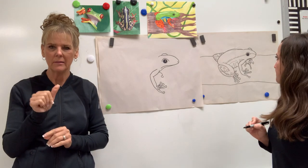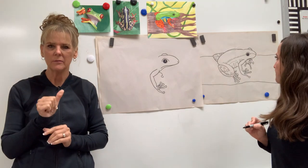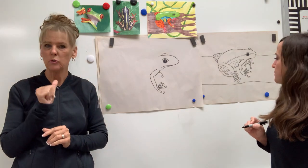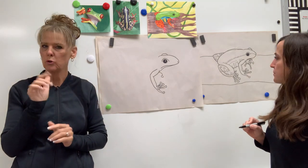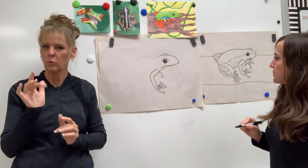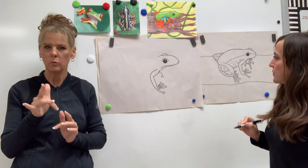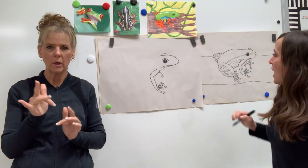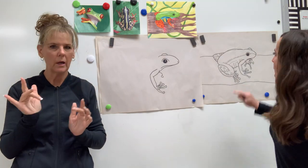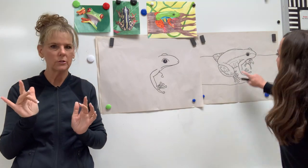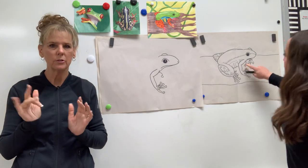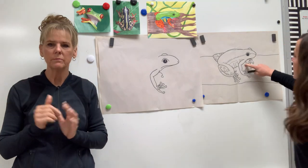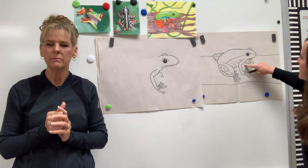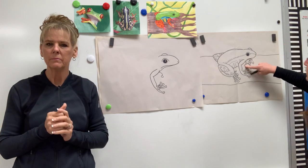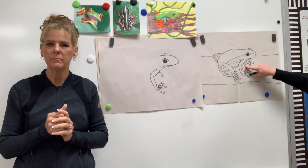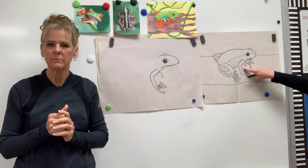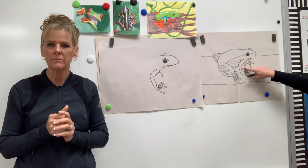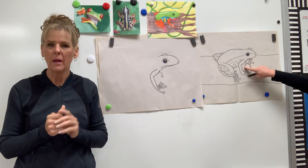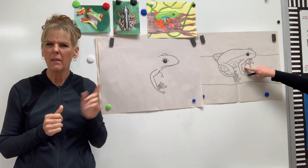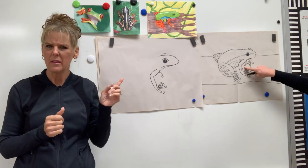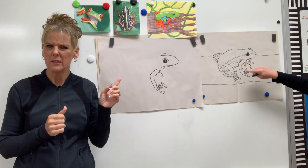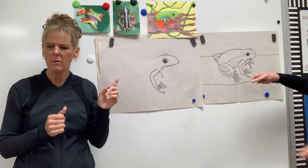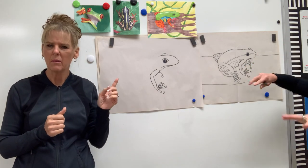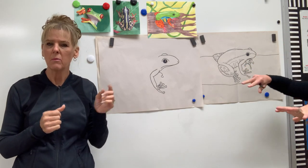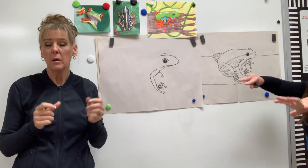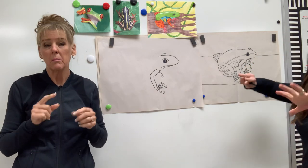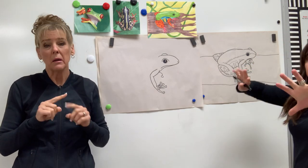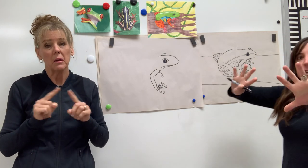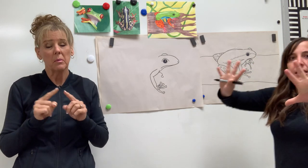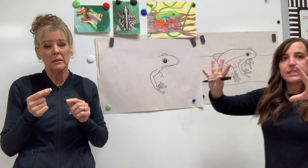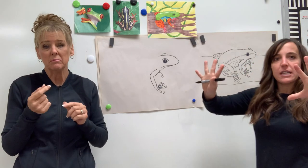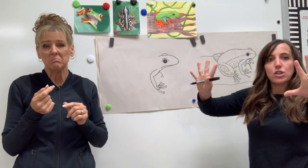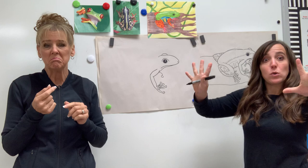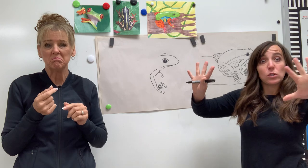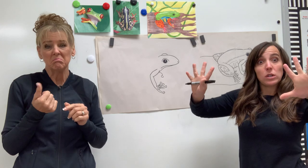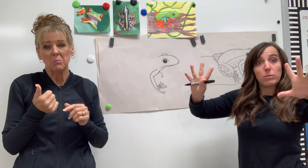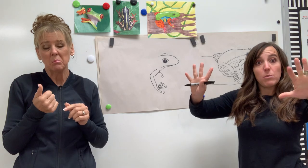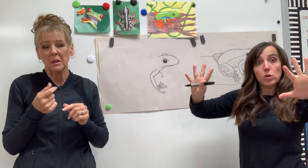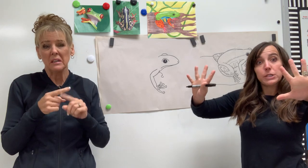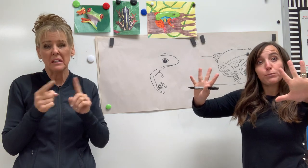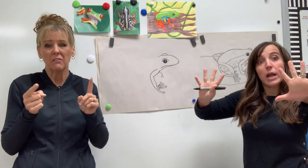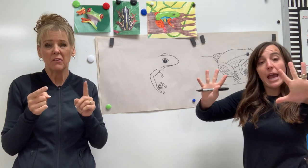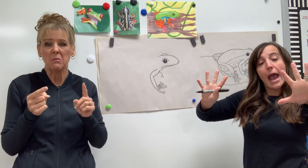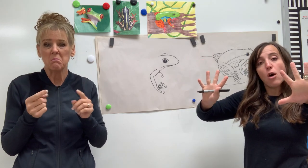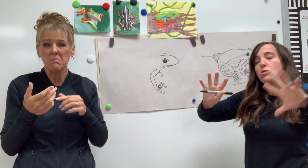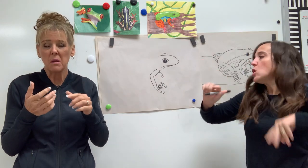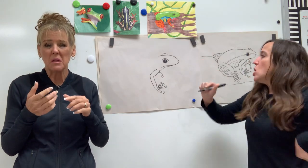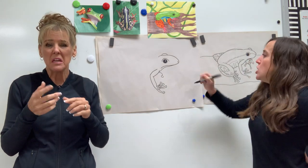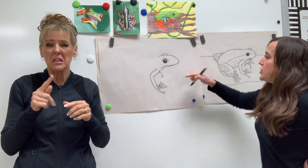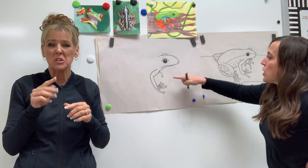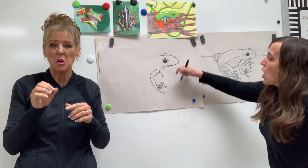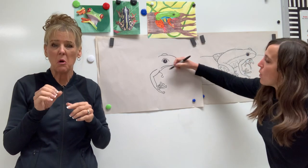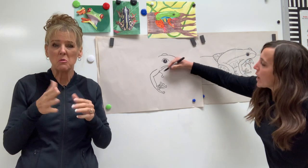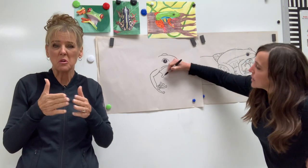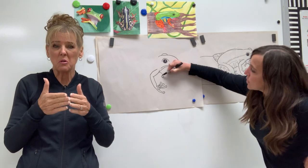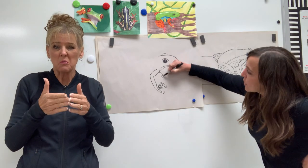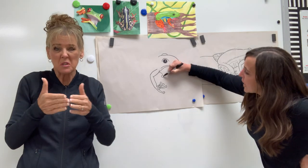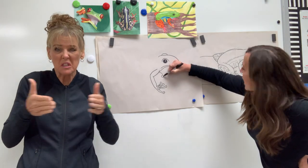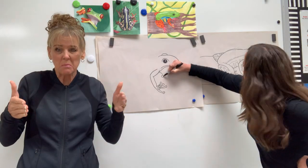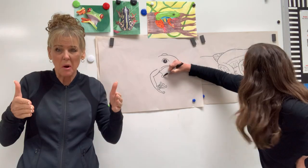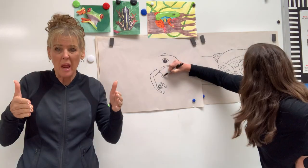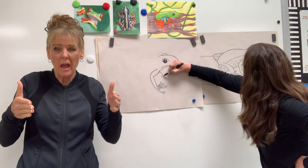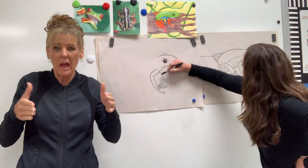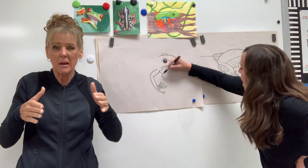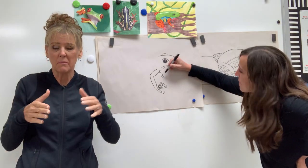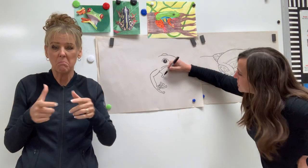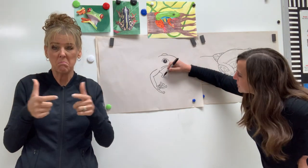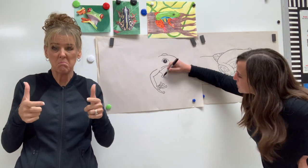touch. And this one we can make a little different. It almost looks like his toes are a little bit more spread out. So I can go